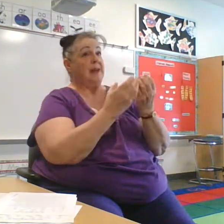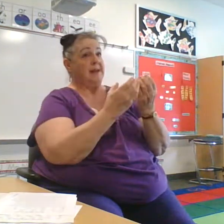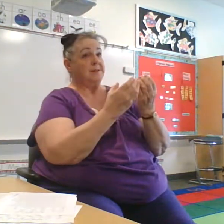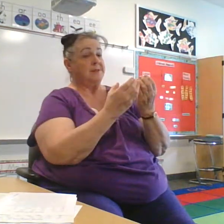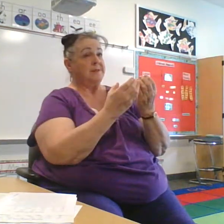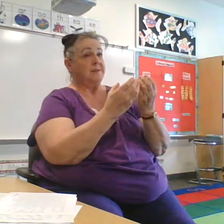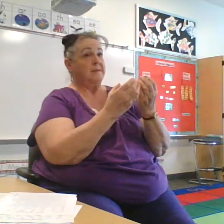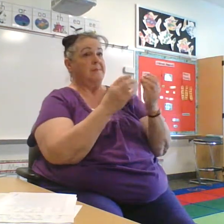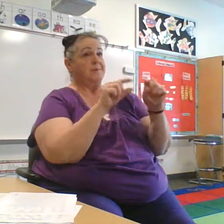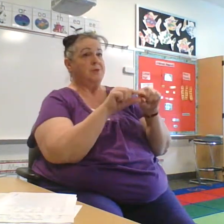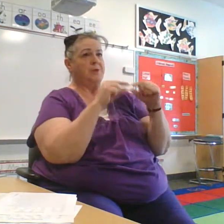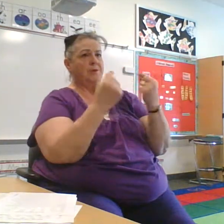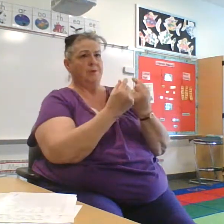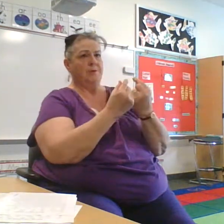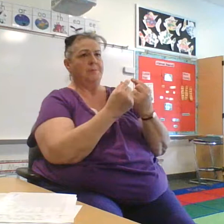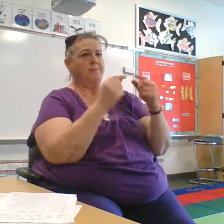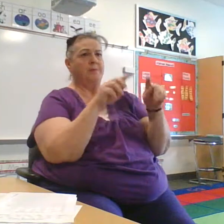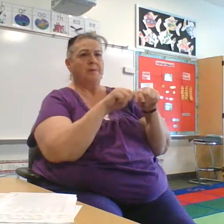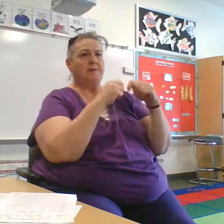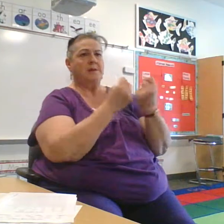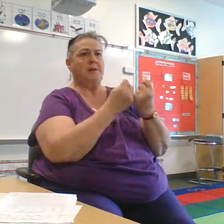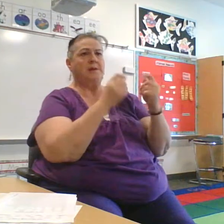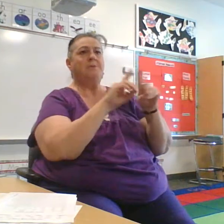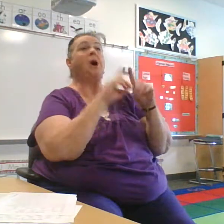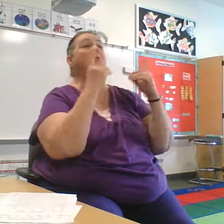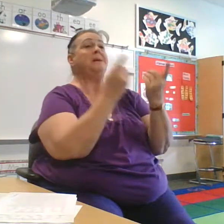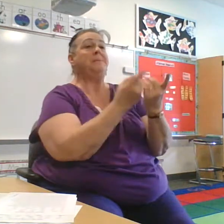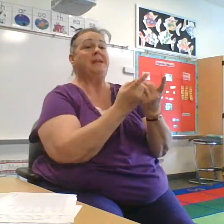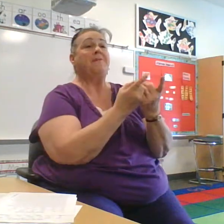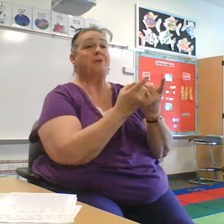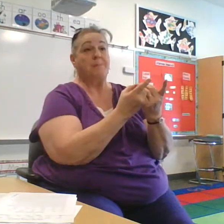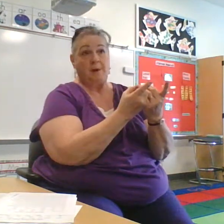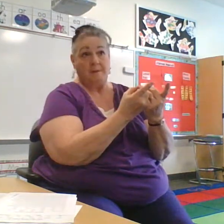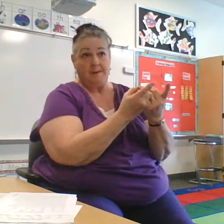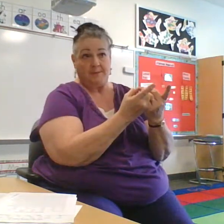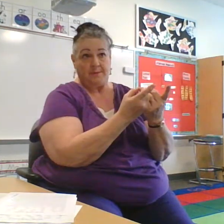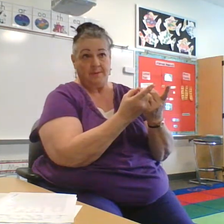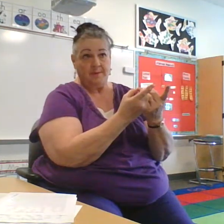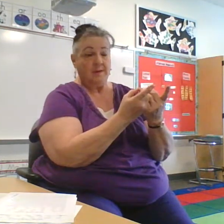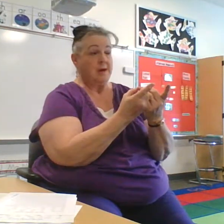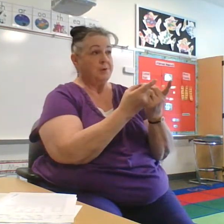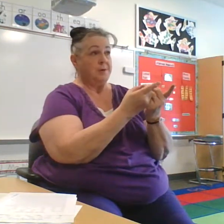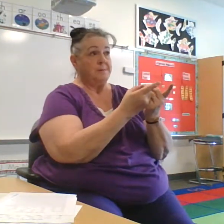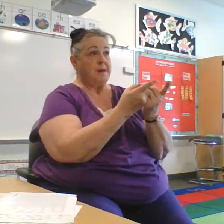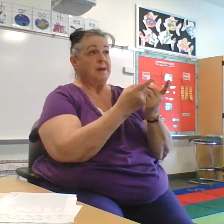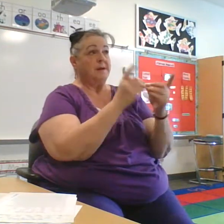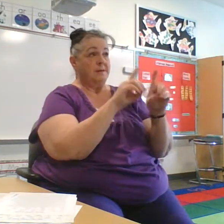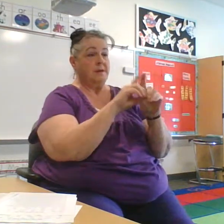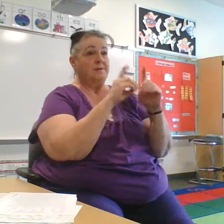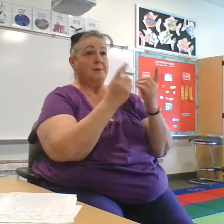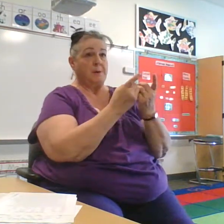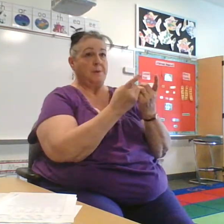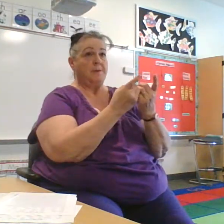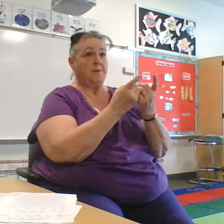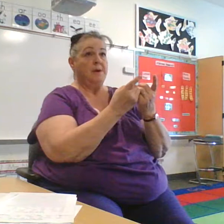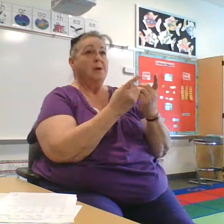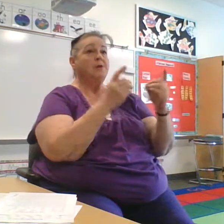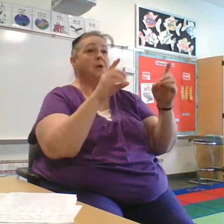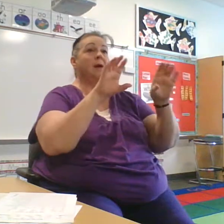class. Group, team, oh, D for department. I showed them that, D for department. So they all